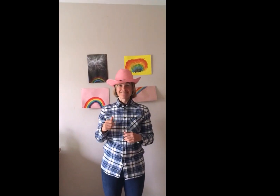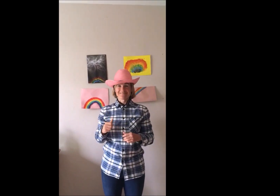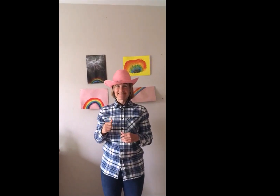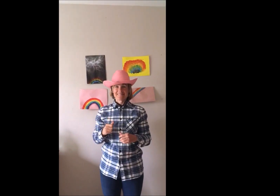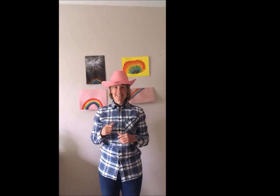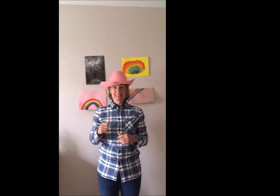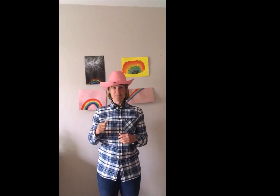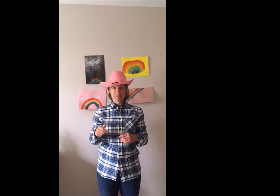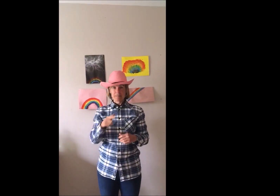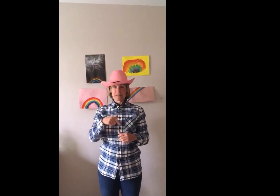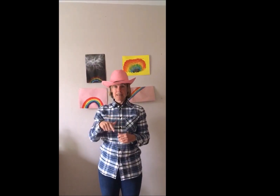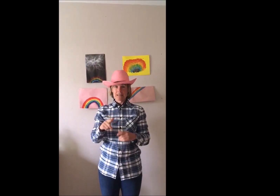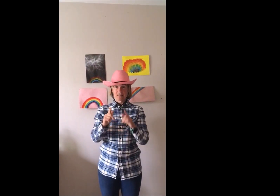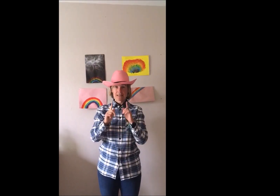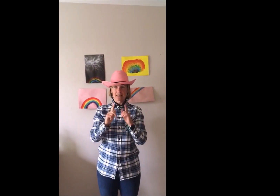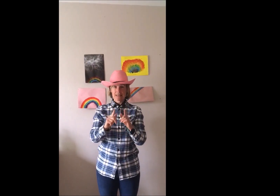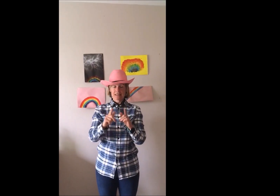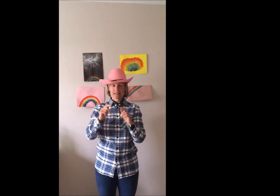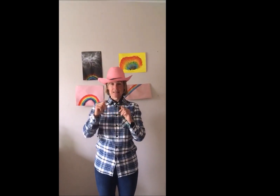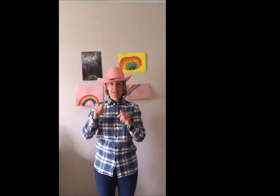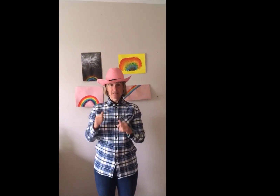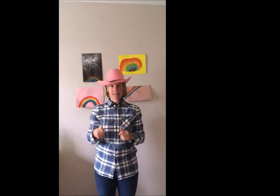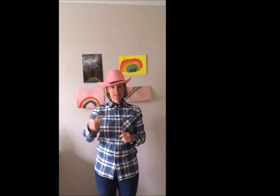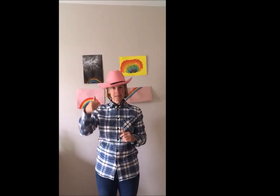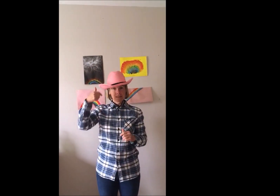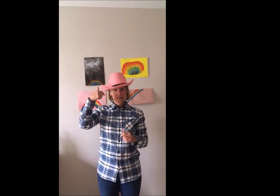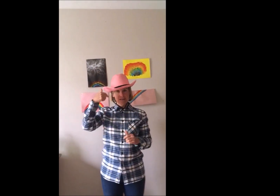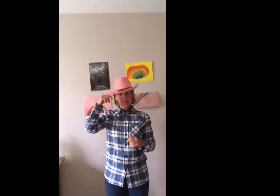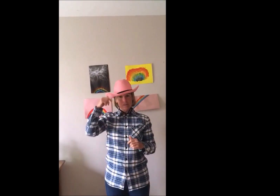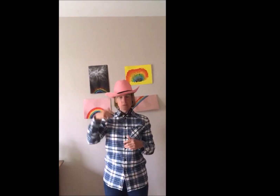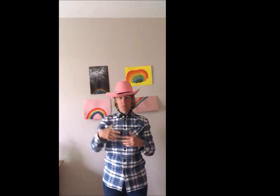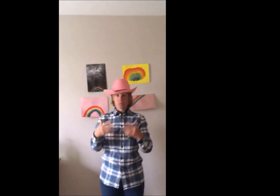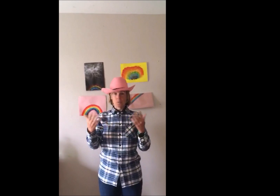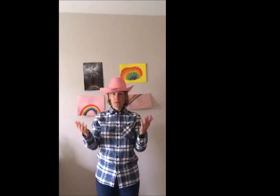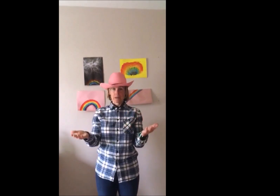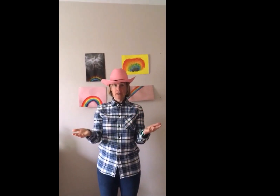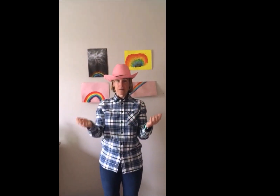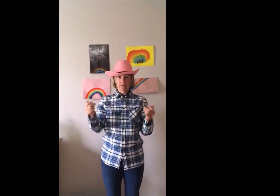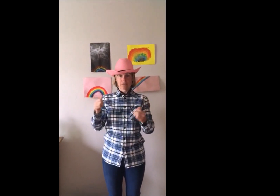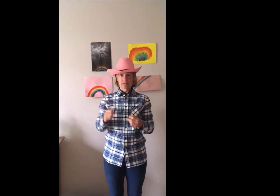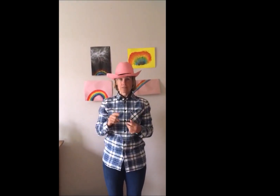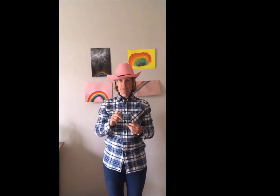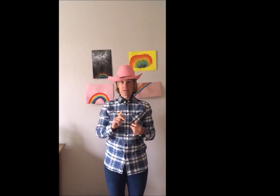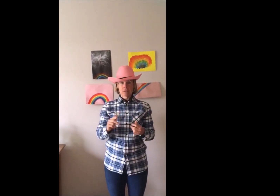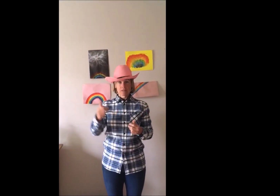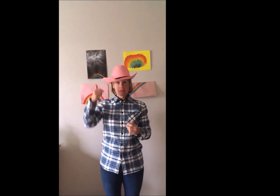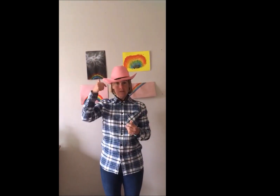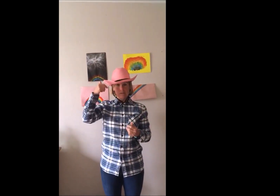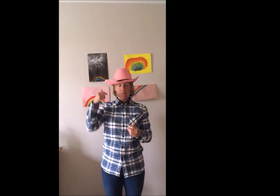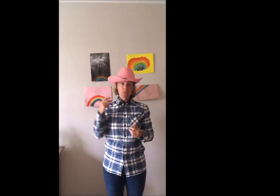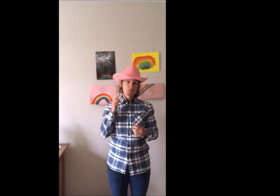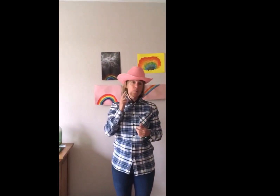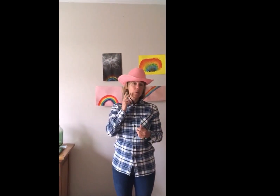We'll meet again. Don't know where, don't know